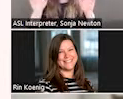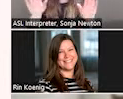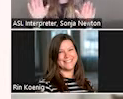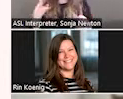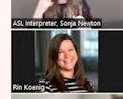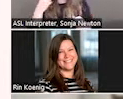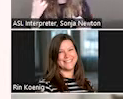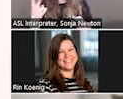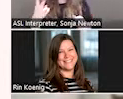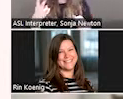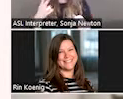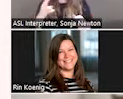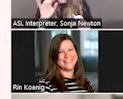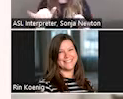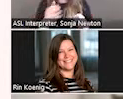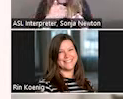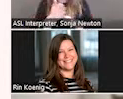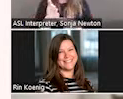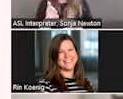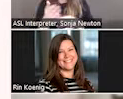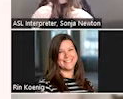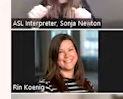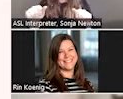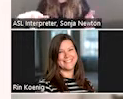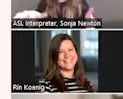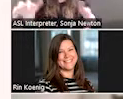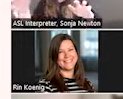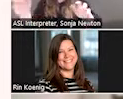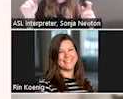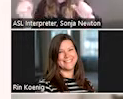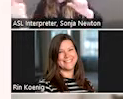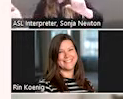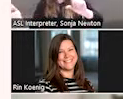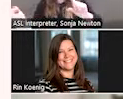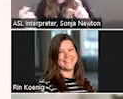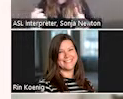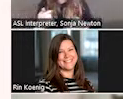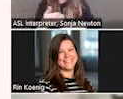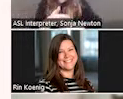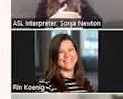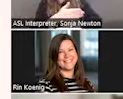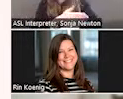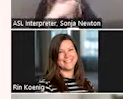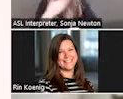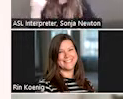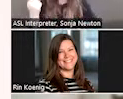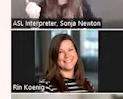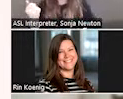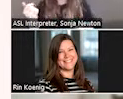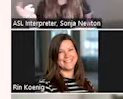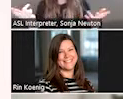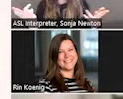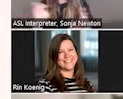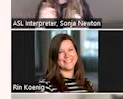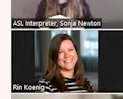to disrupt the field in some new ways and help us all think about, can we do this better? I mean, they obviously recognized, as